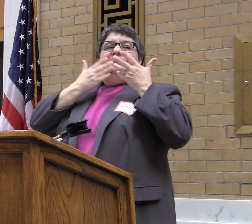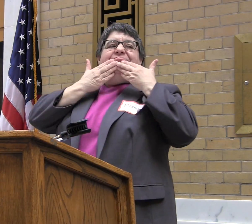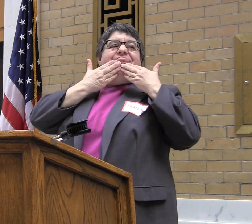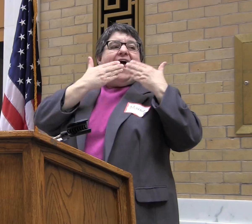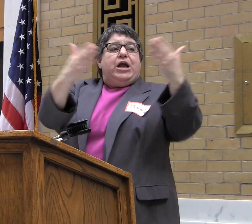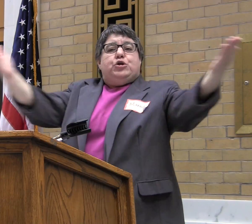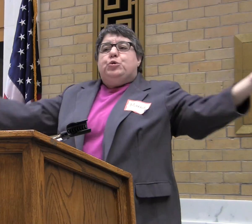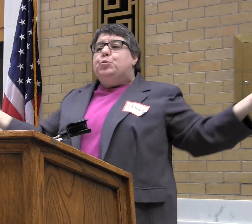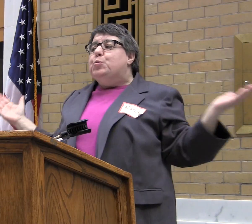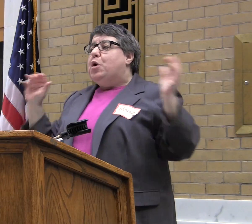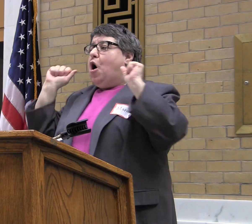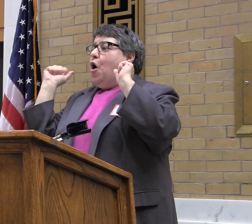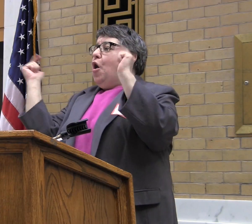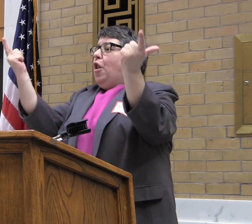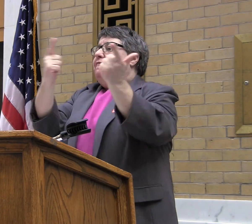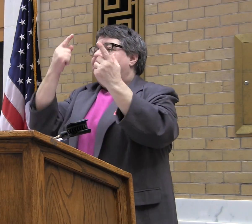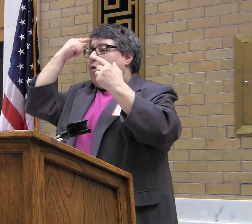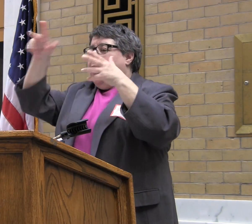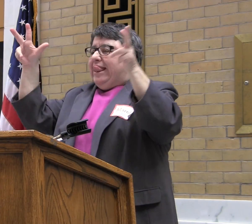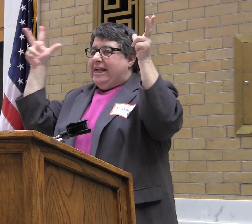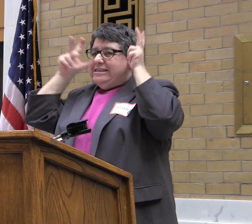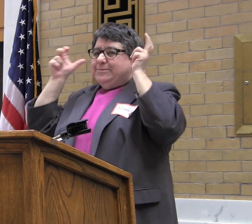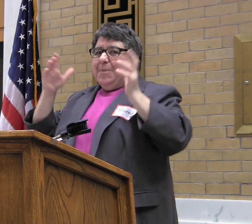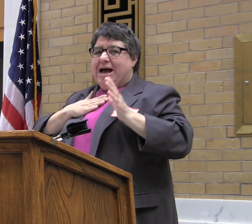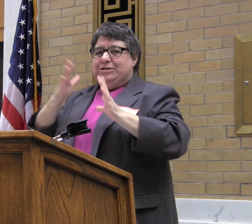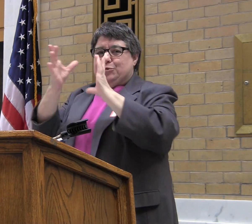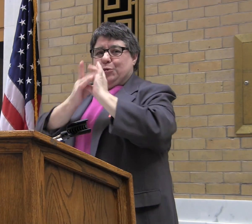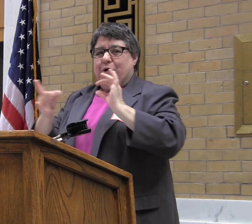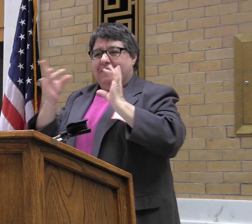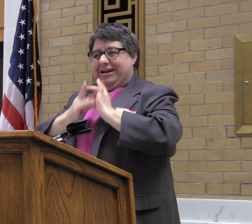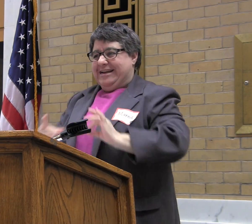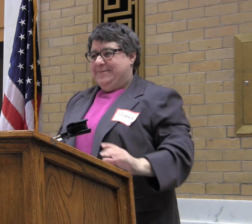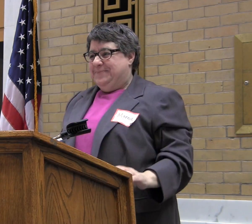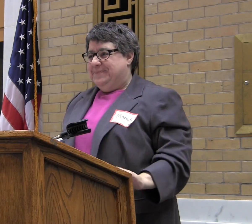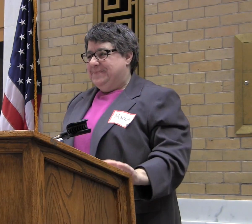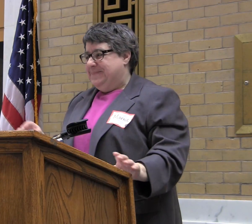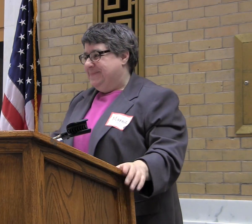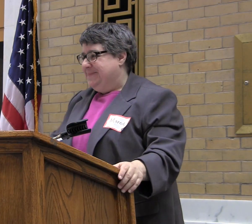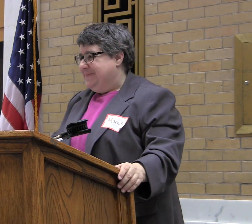Thank you all for listening to my story.